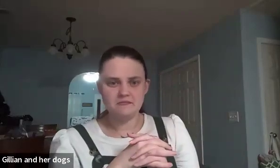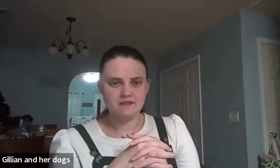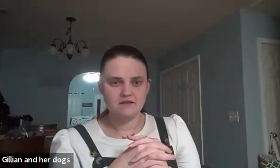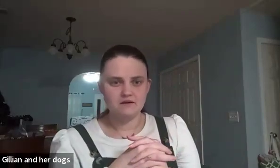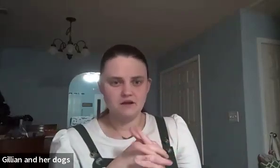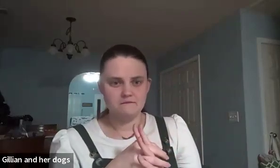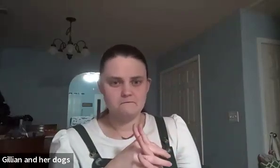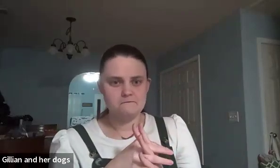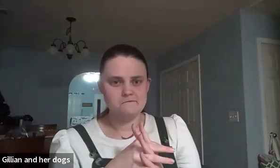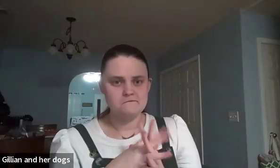Okay.